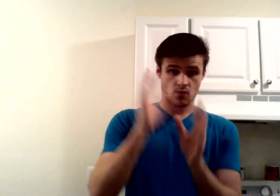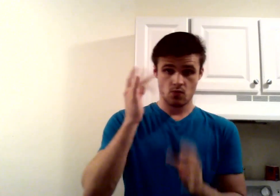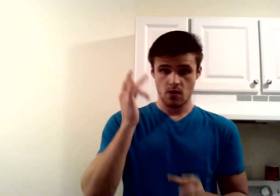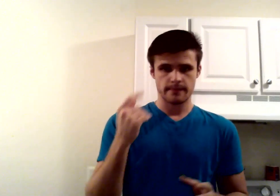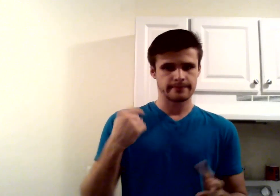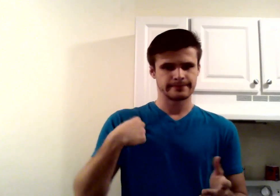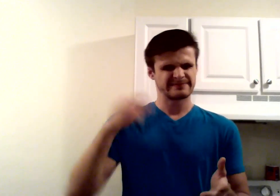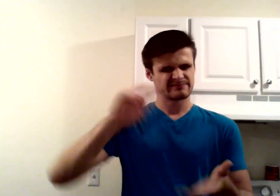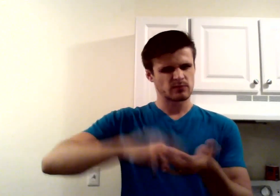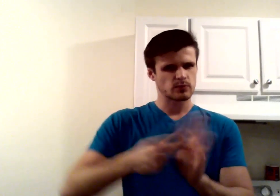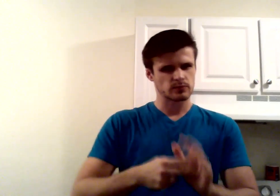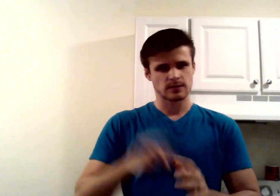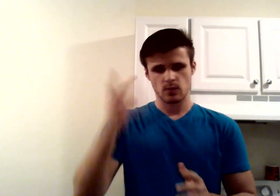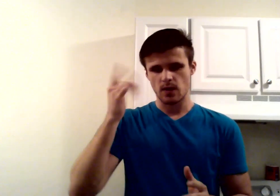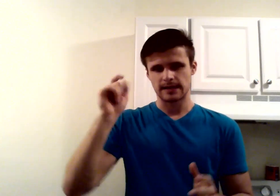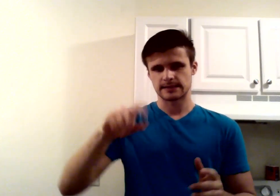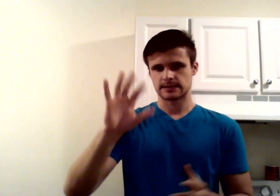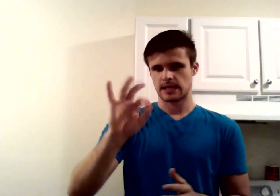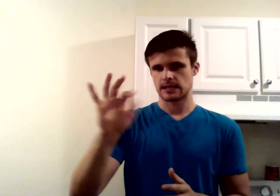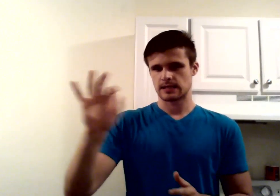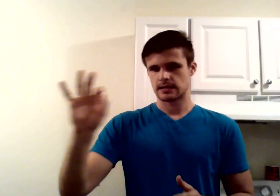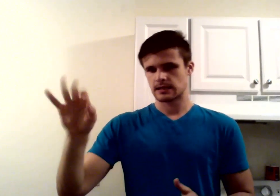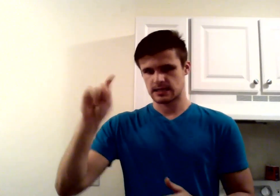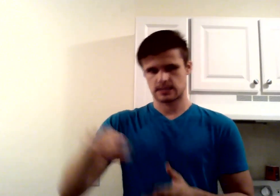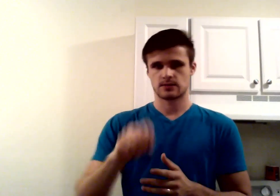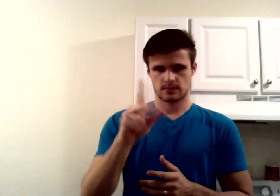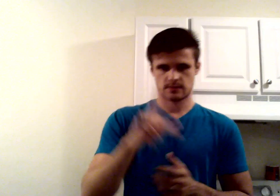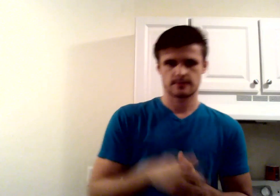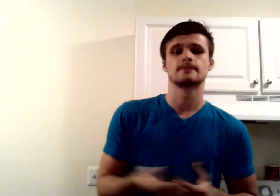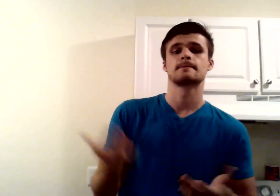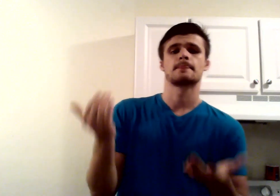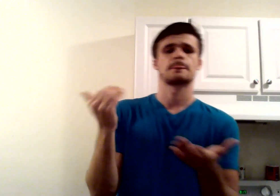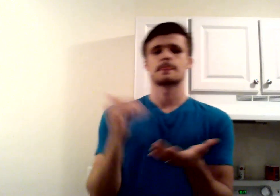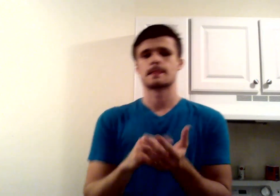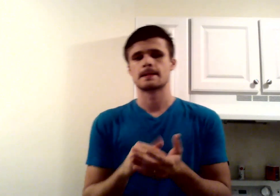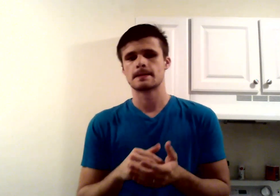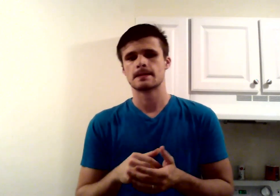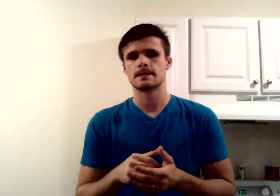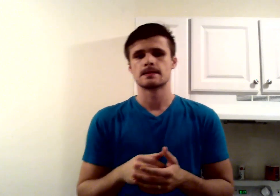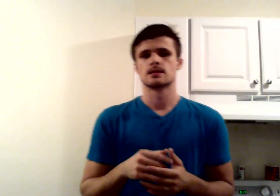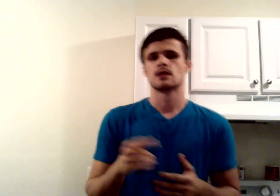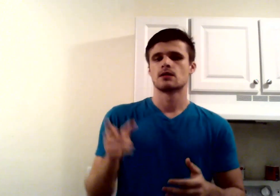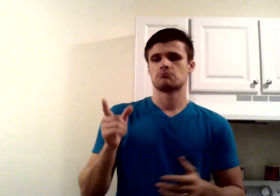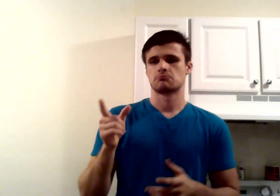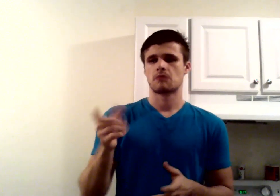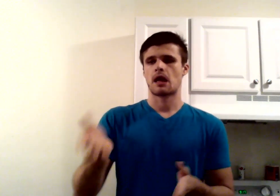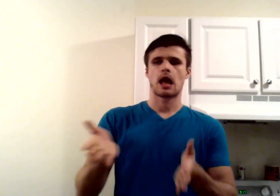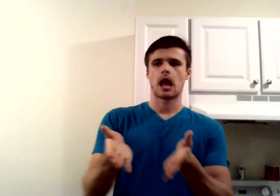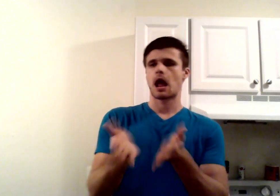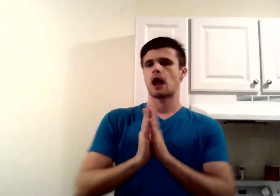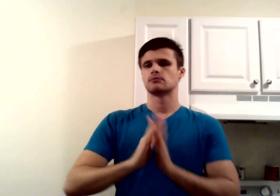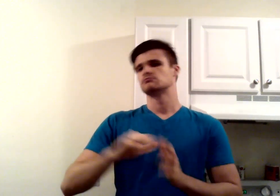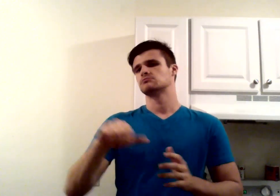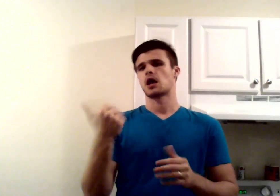become 999, and I beat it, right? Next step, we ask them again to write any random number. They wrote, for example, 7, 3,